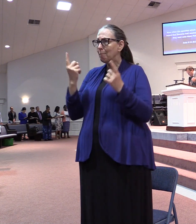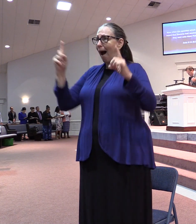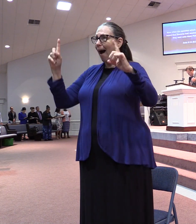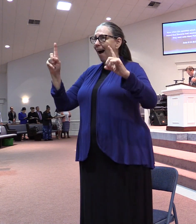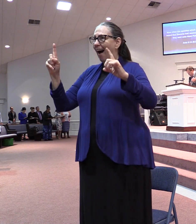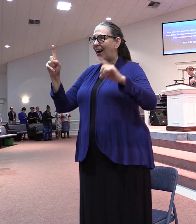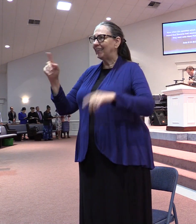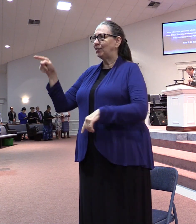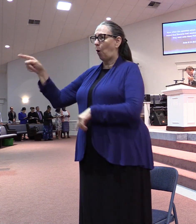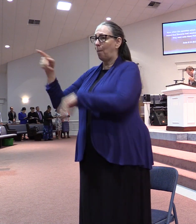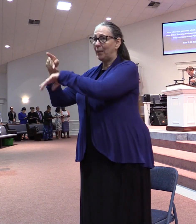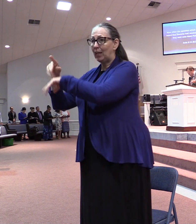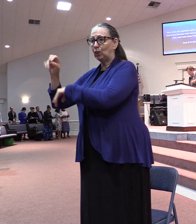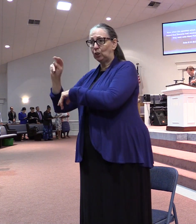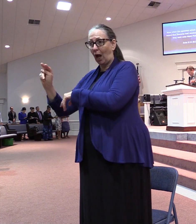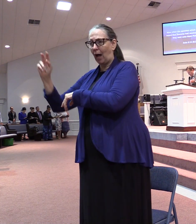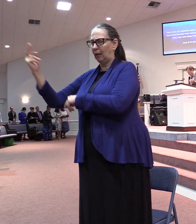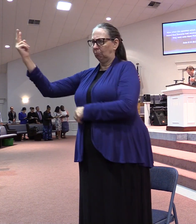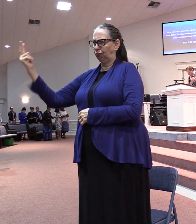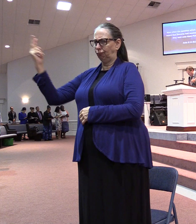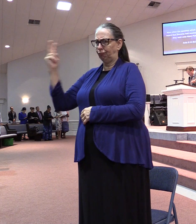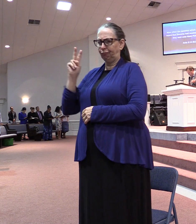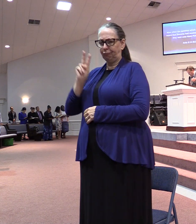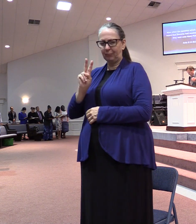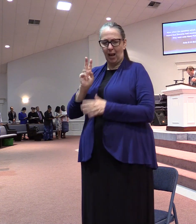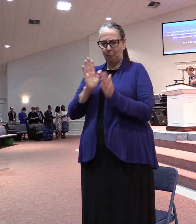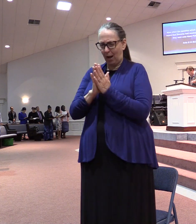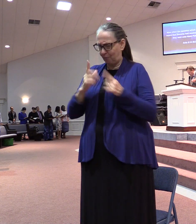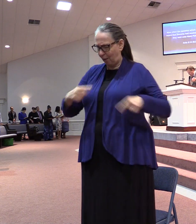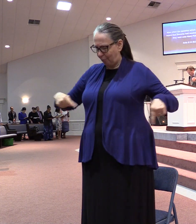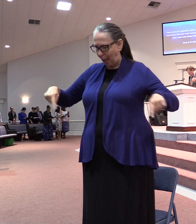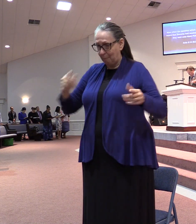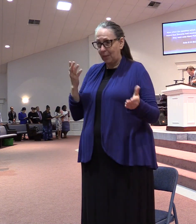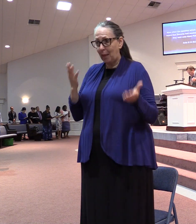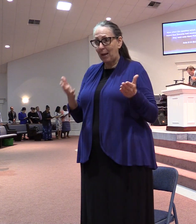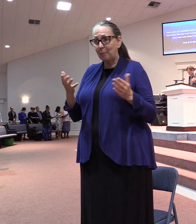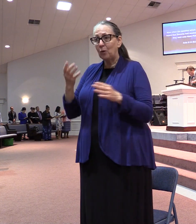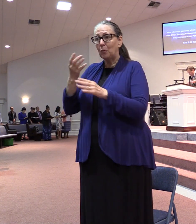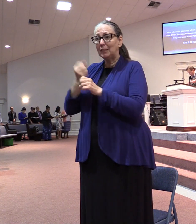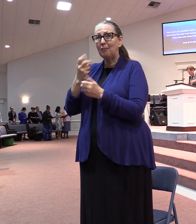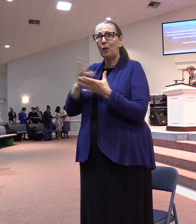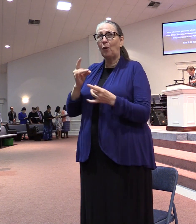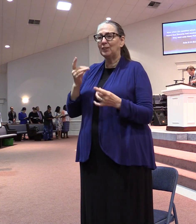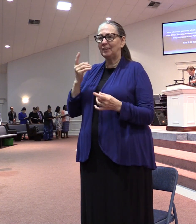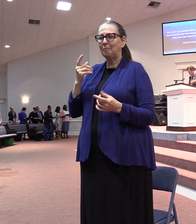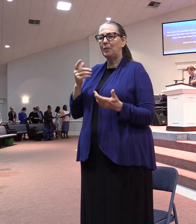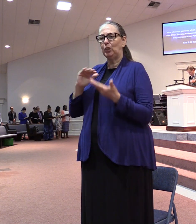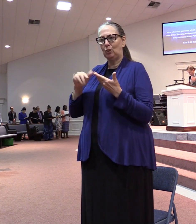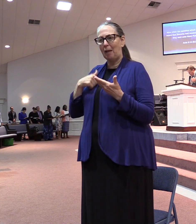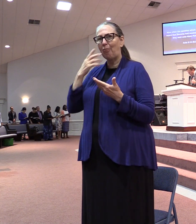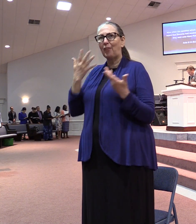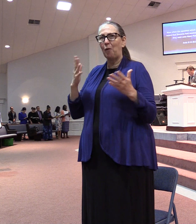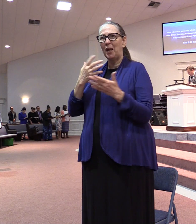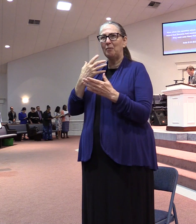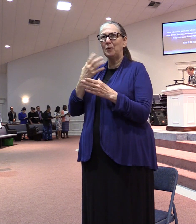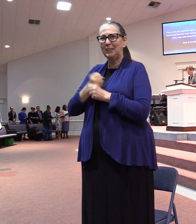Peter, John, they come down, prayed for them that they might receive the Holy Ghost. For the